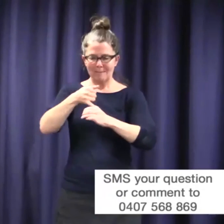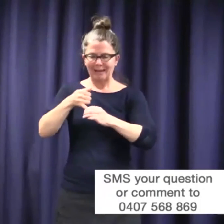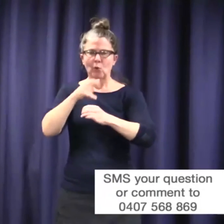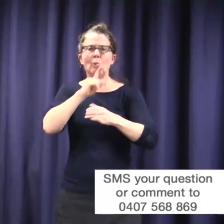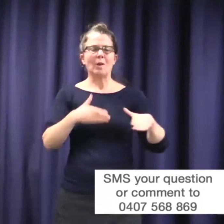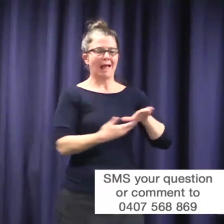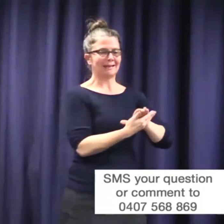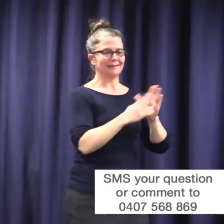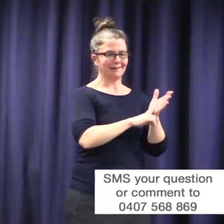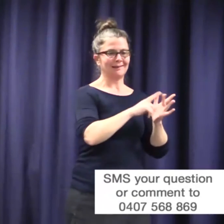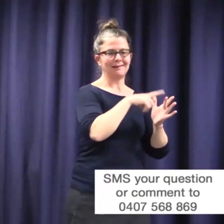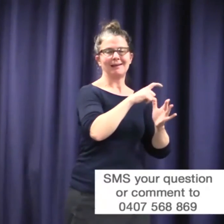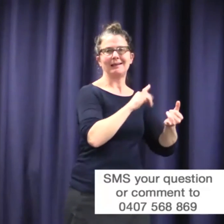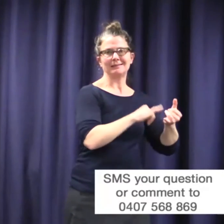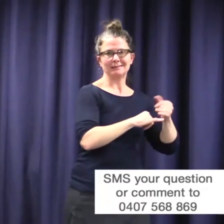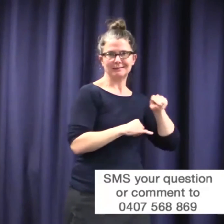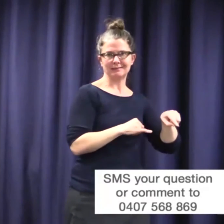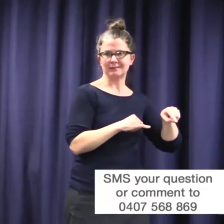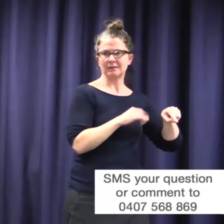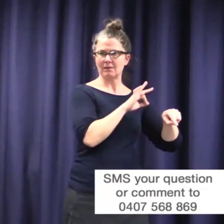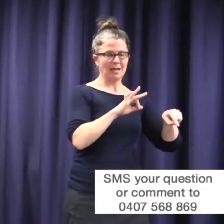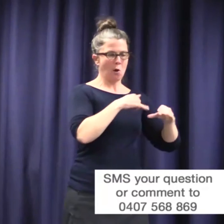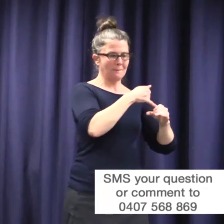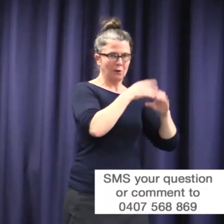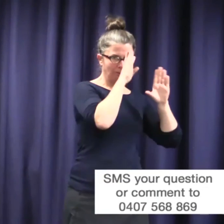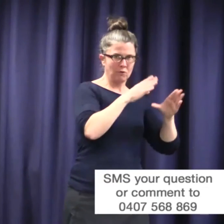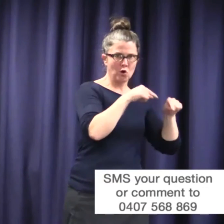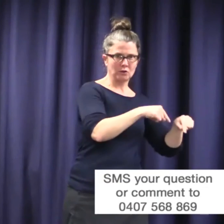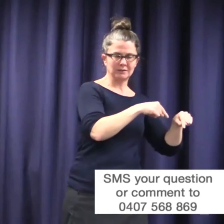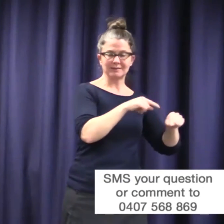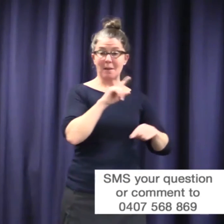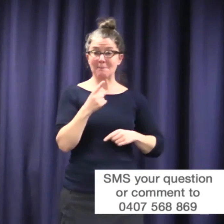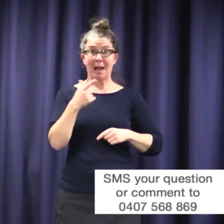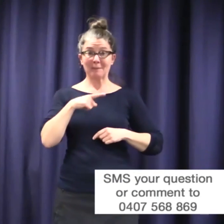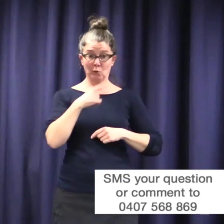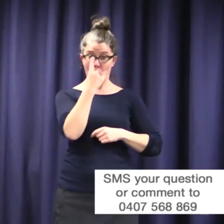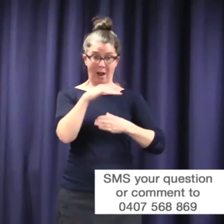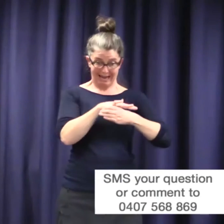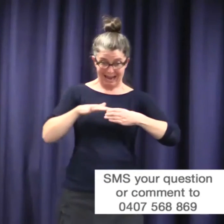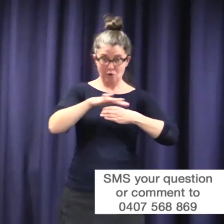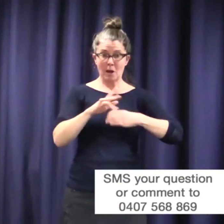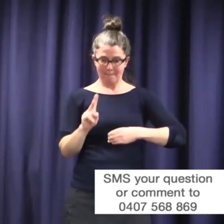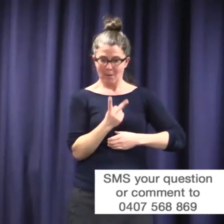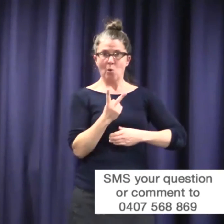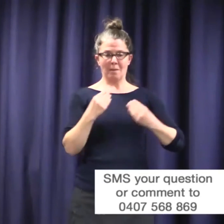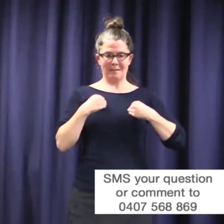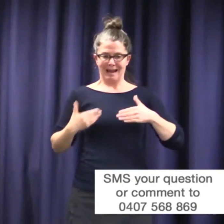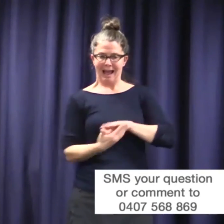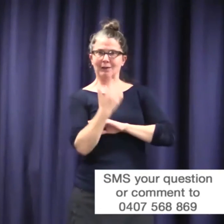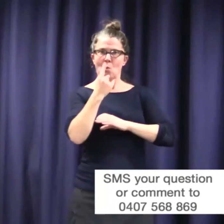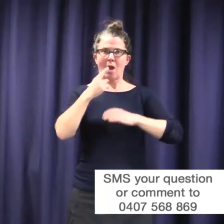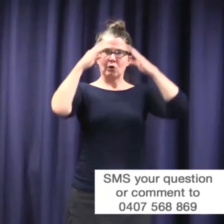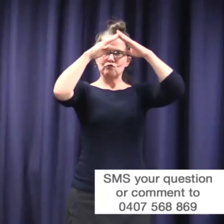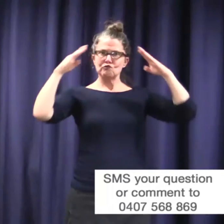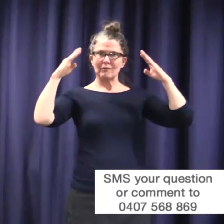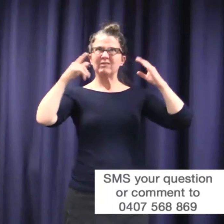one area, the cuts to NABS unfortunately just affect everything and everybody.